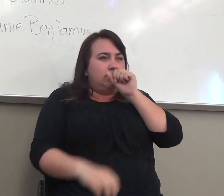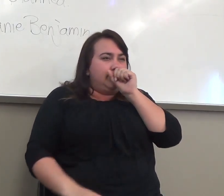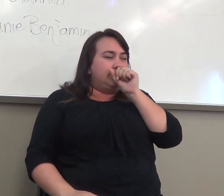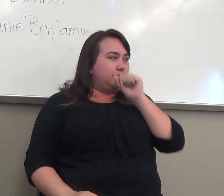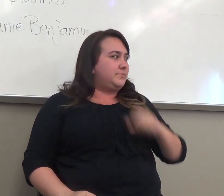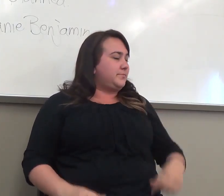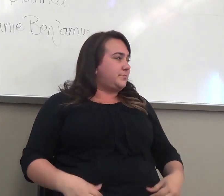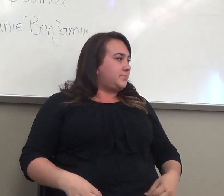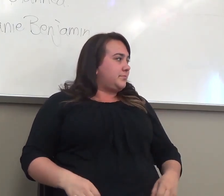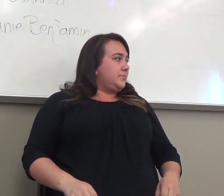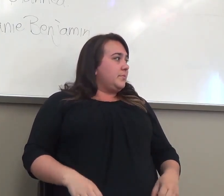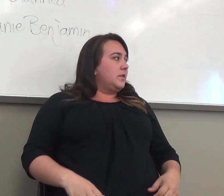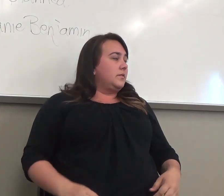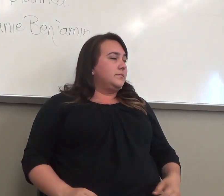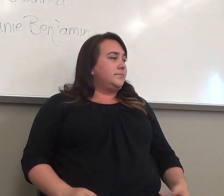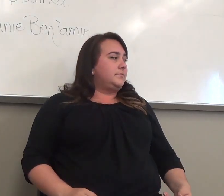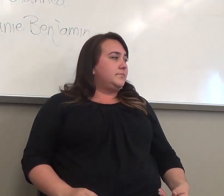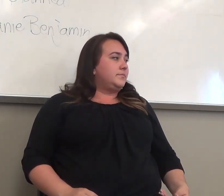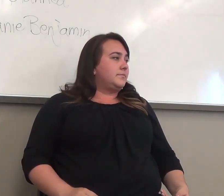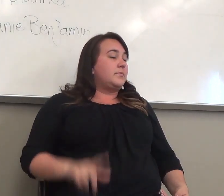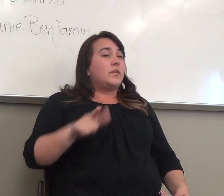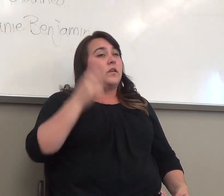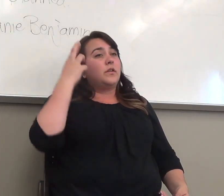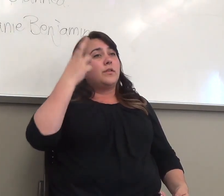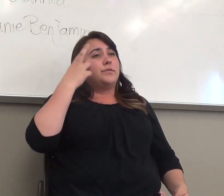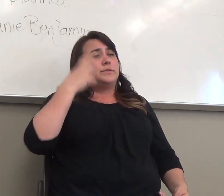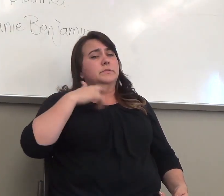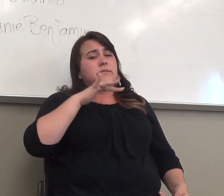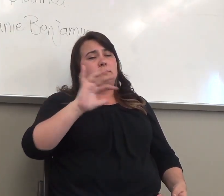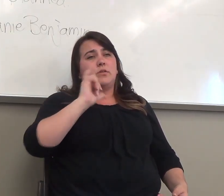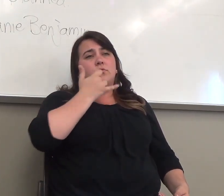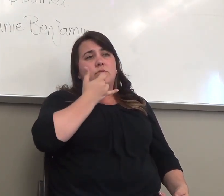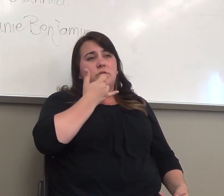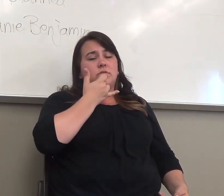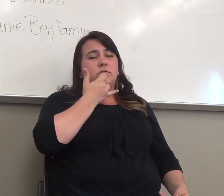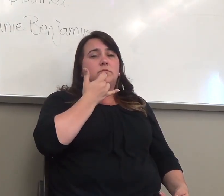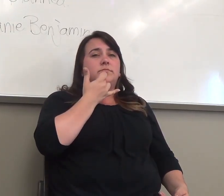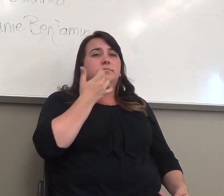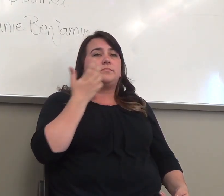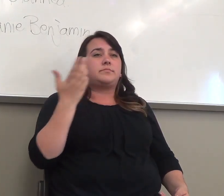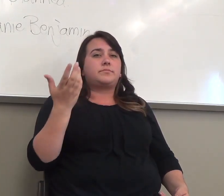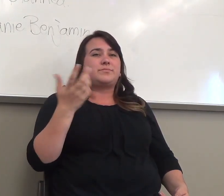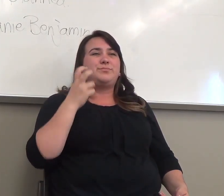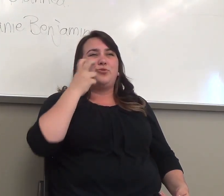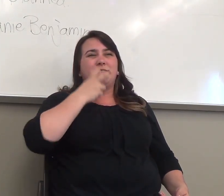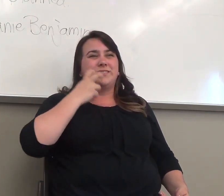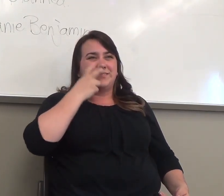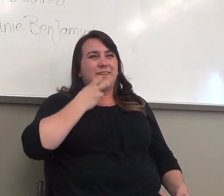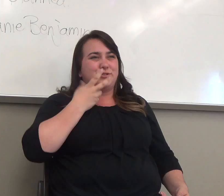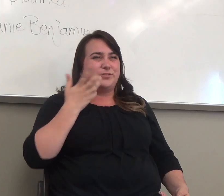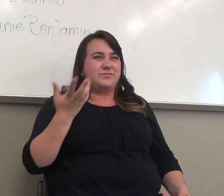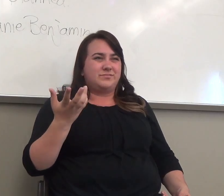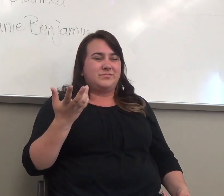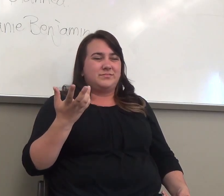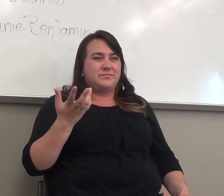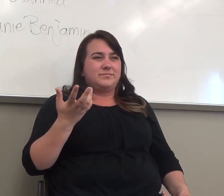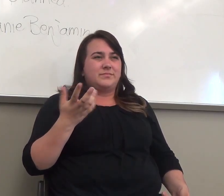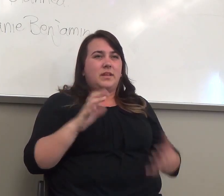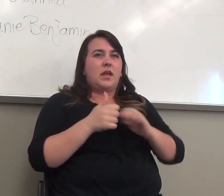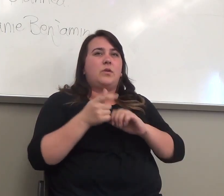wrong, and that is, again, the pronunciation. Is this